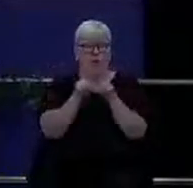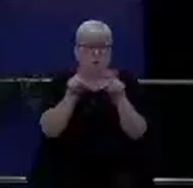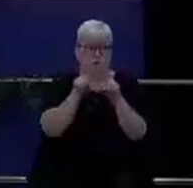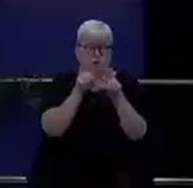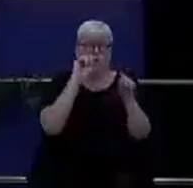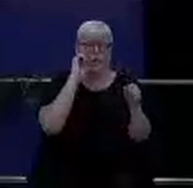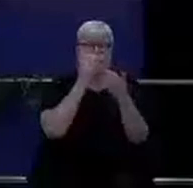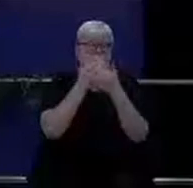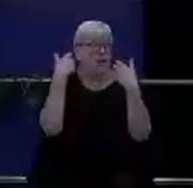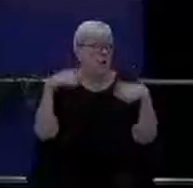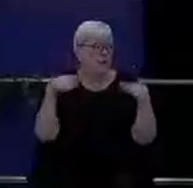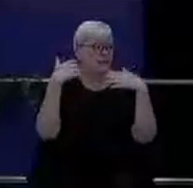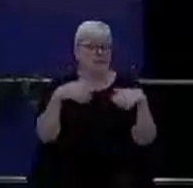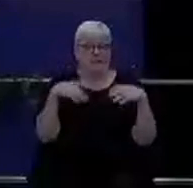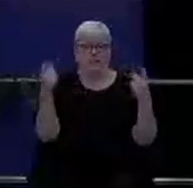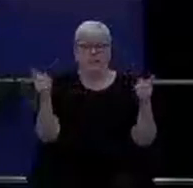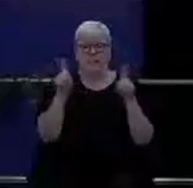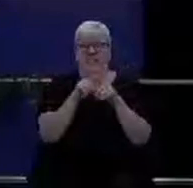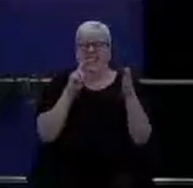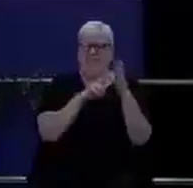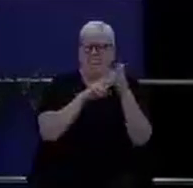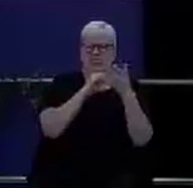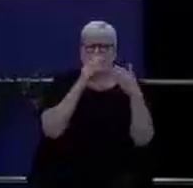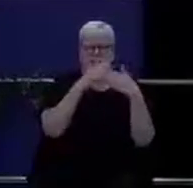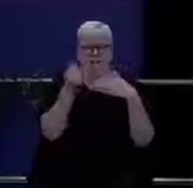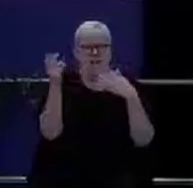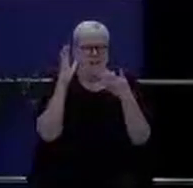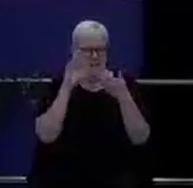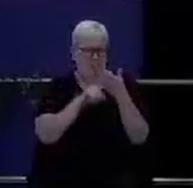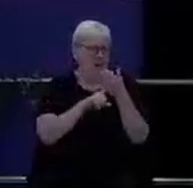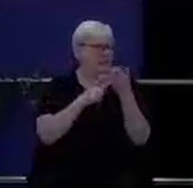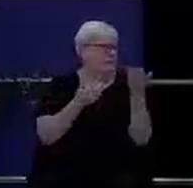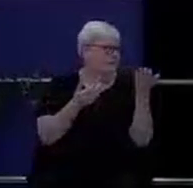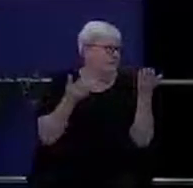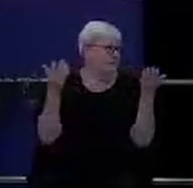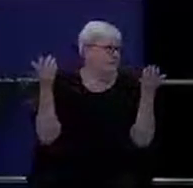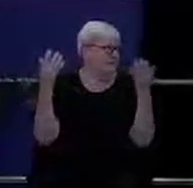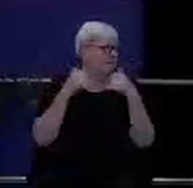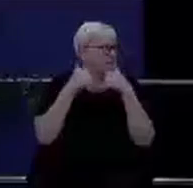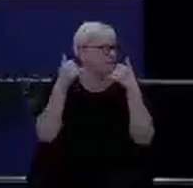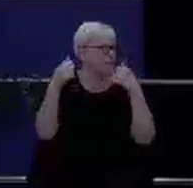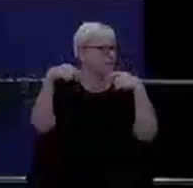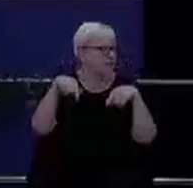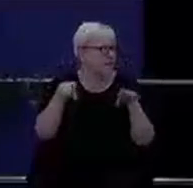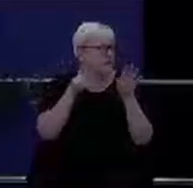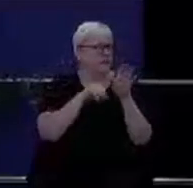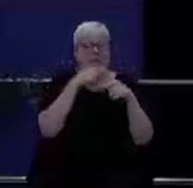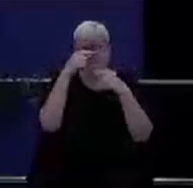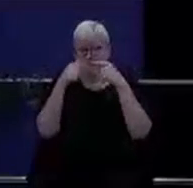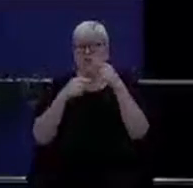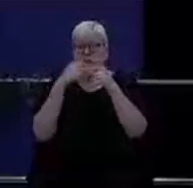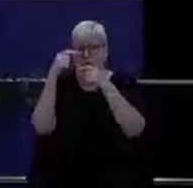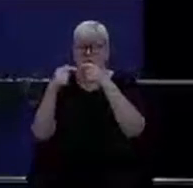will be almost as good as a Nan Shepherd fiver. That's the idea. But yeah, the prize this year, so we run it every year,